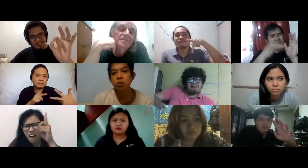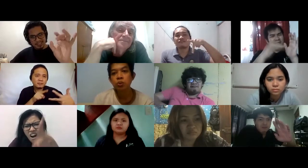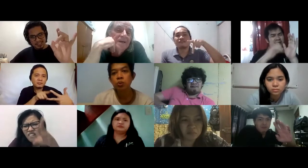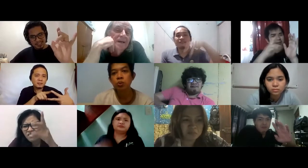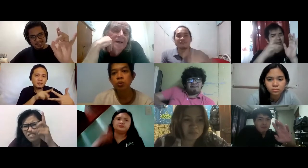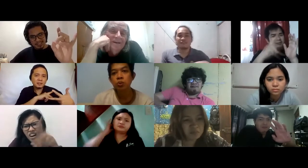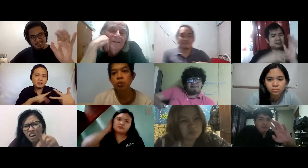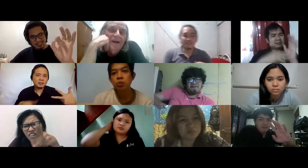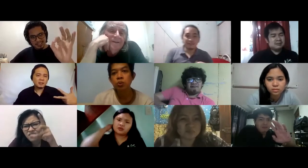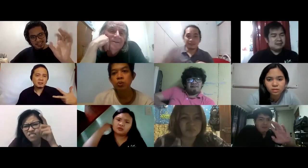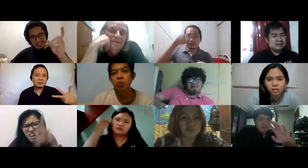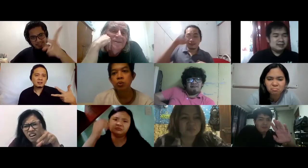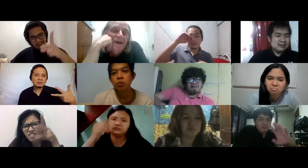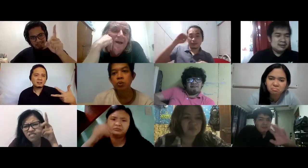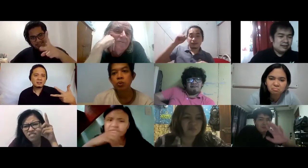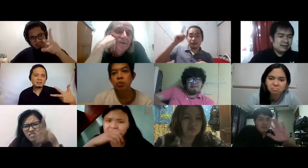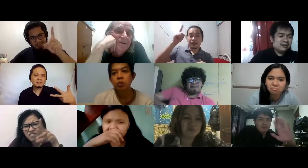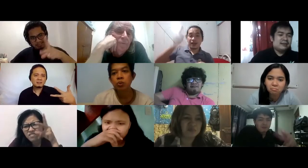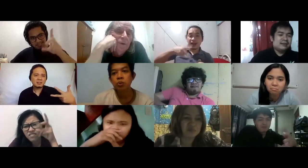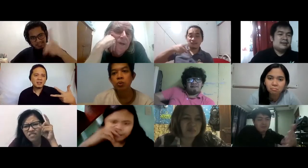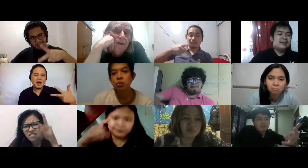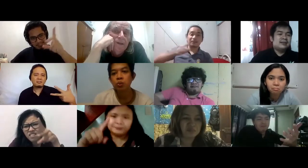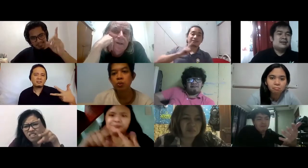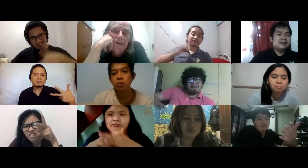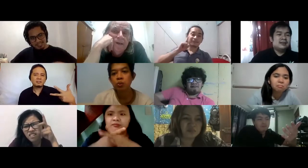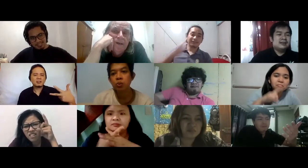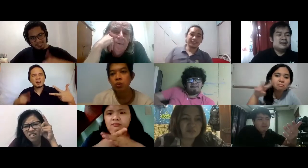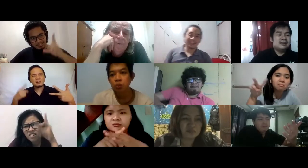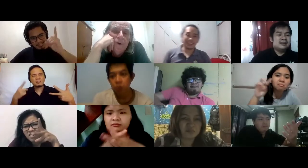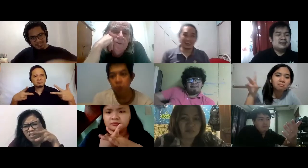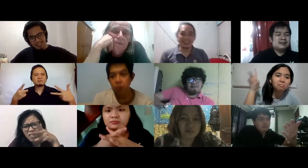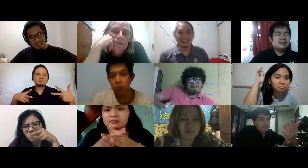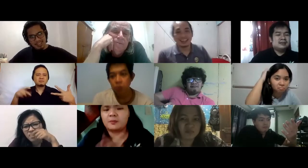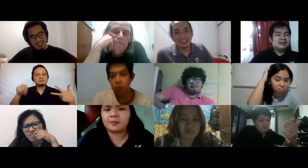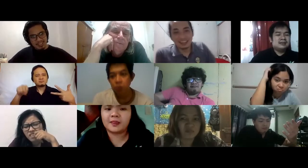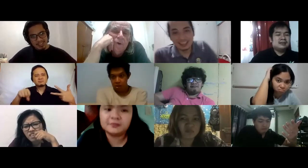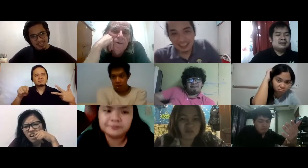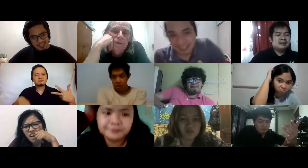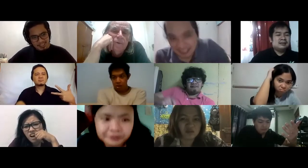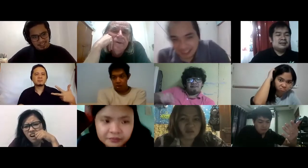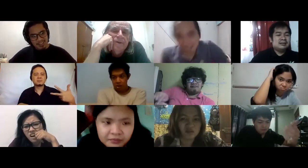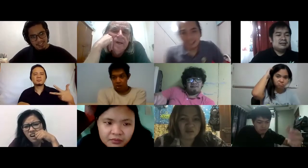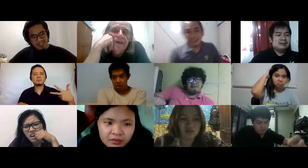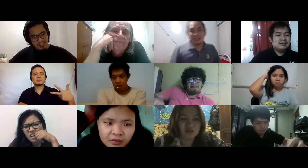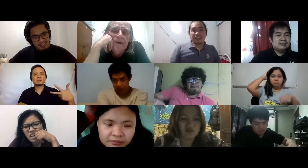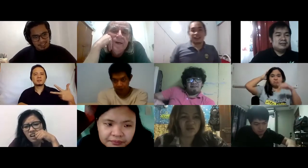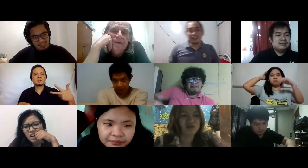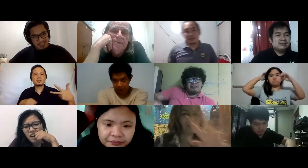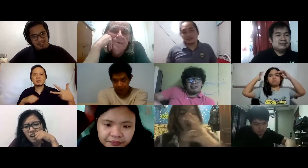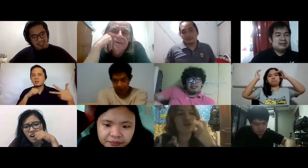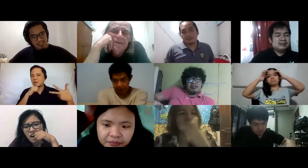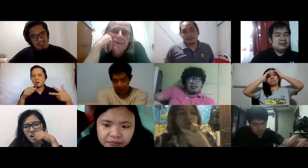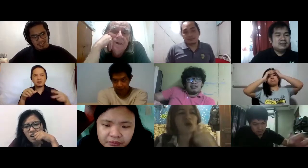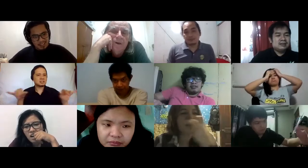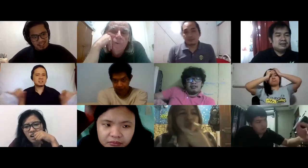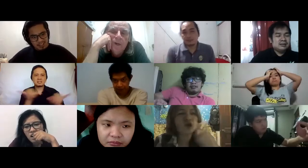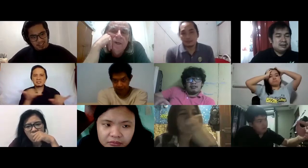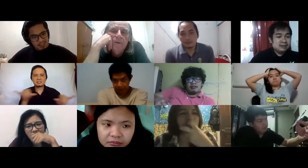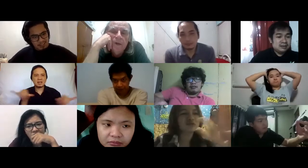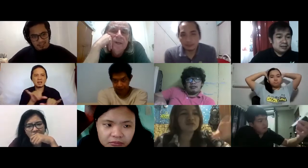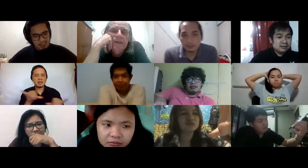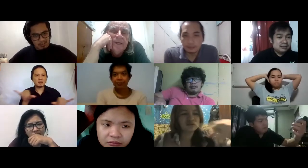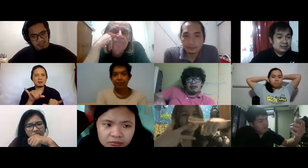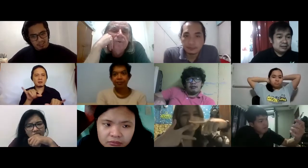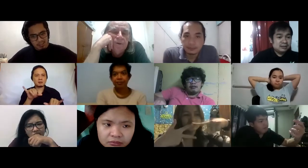Yeah, not half. Not really what you would think of as a